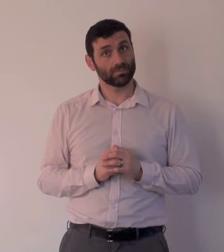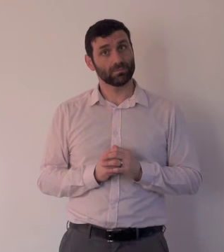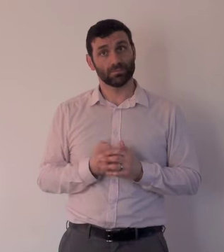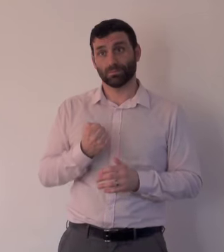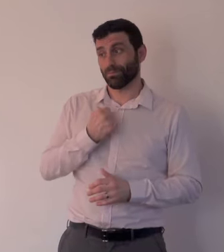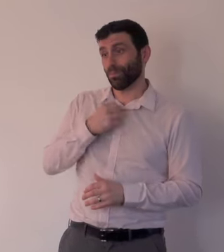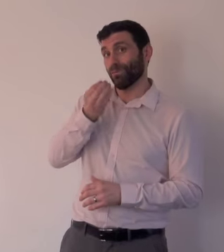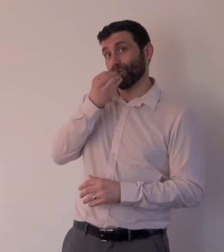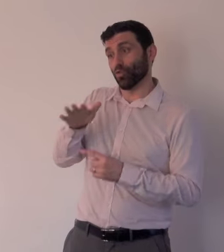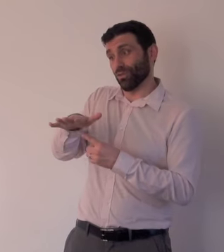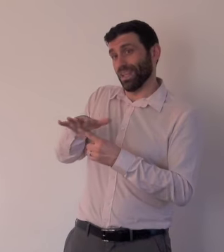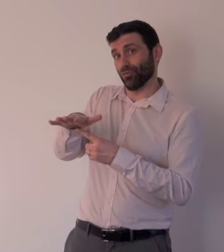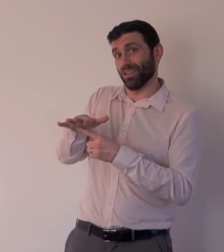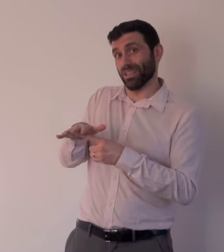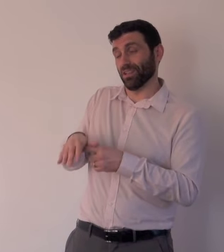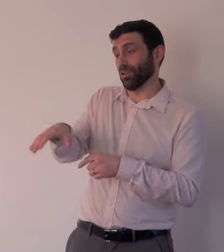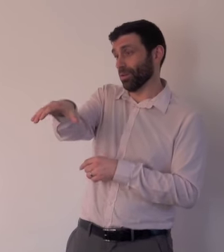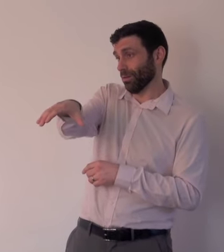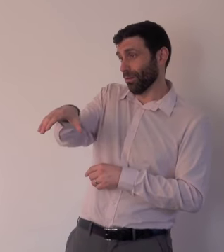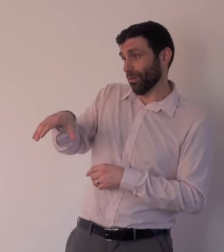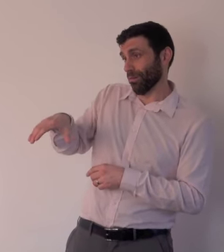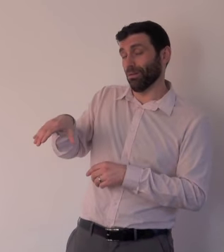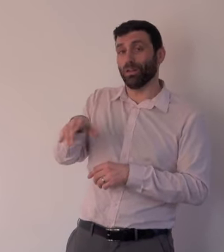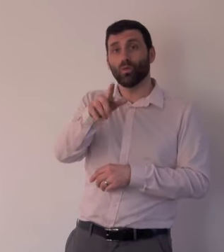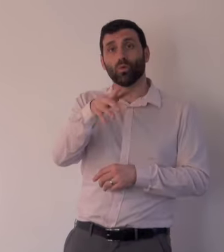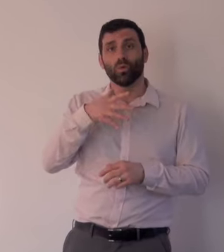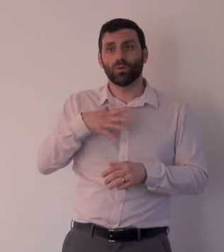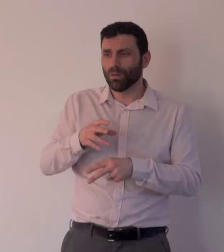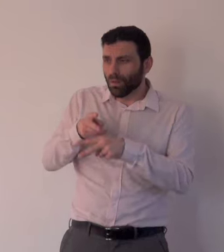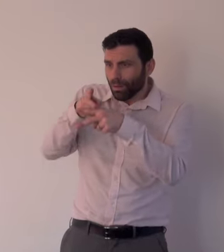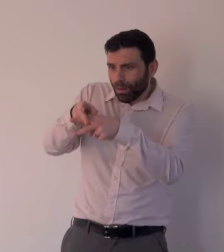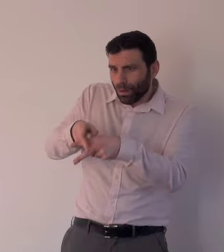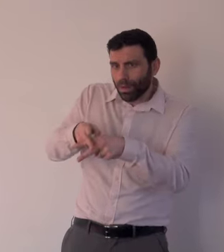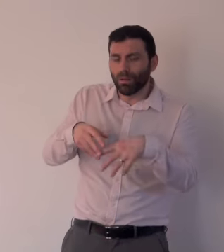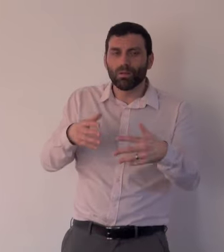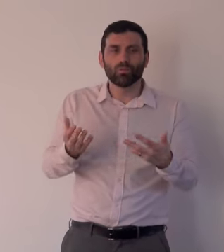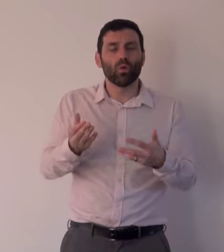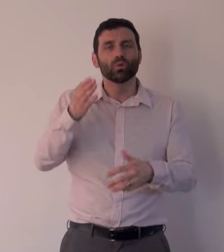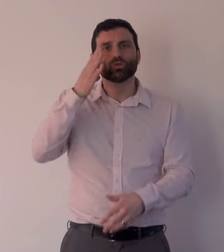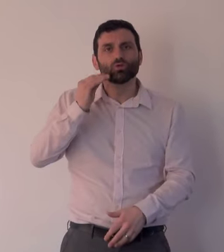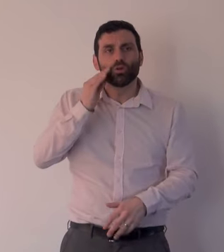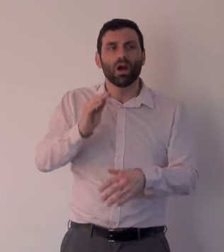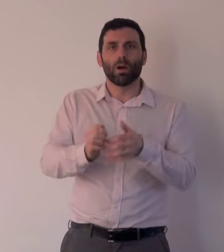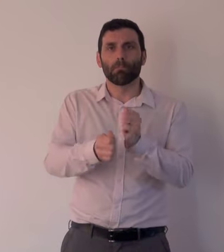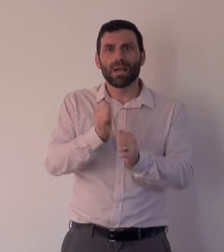We also have a food area in our office which will need looking after, and you will be responsible